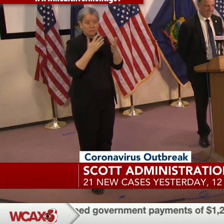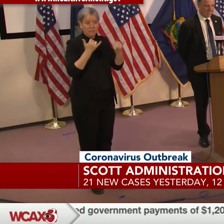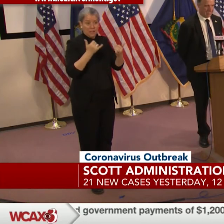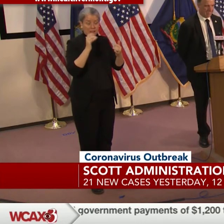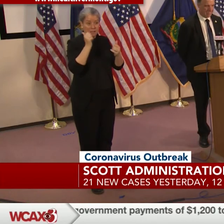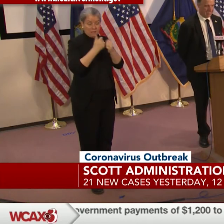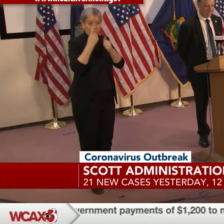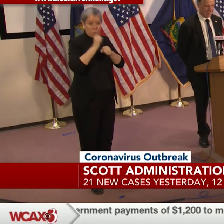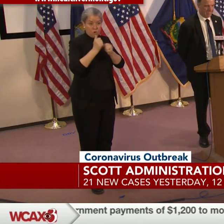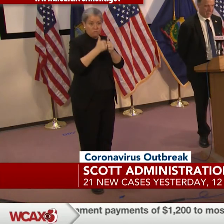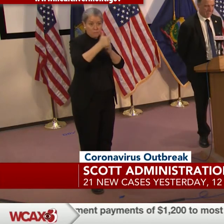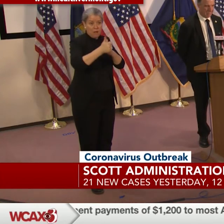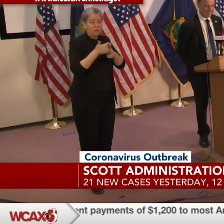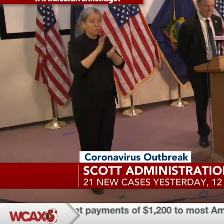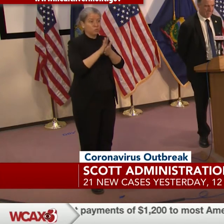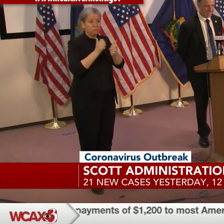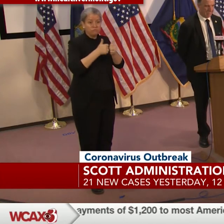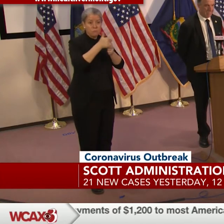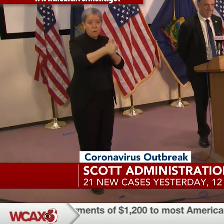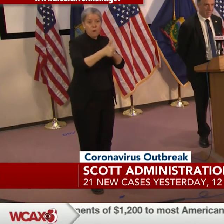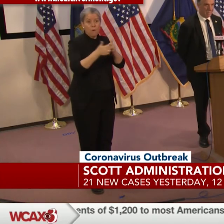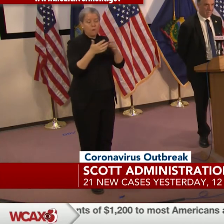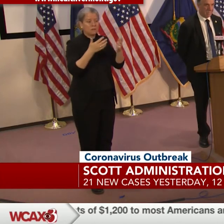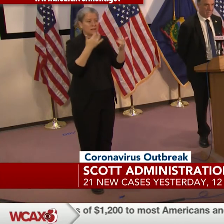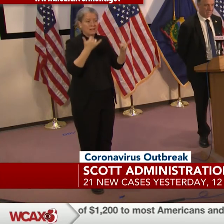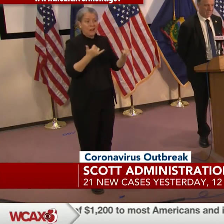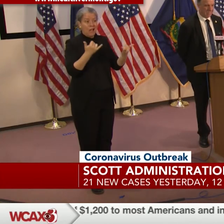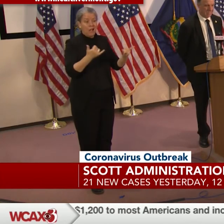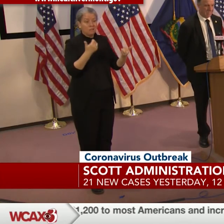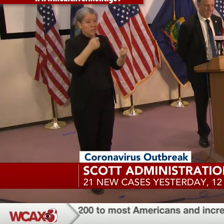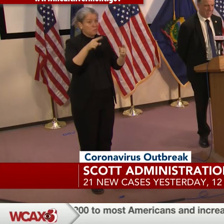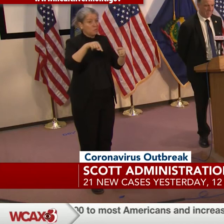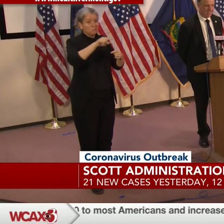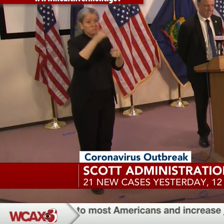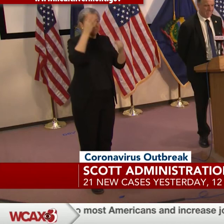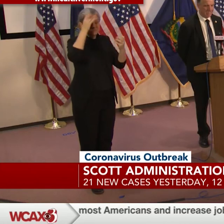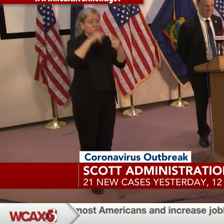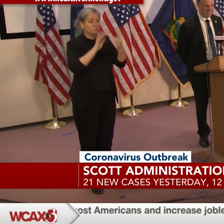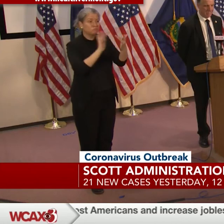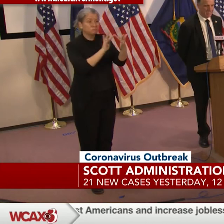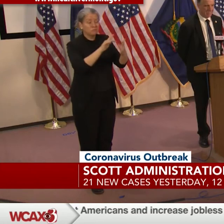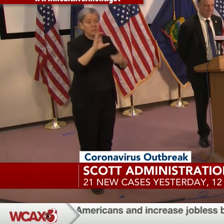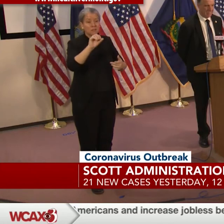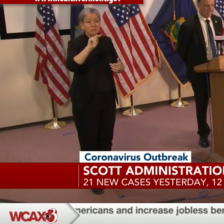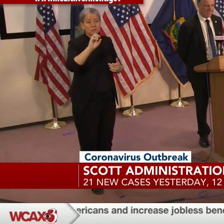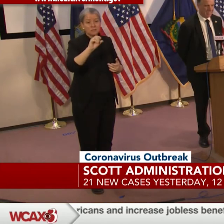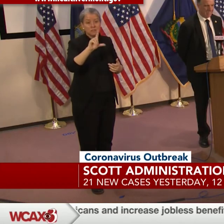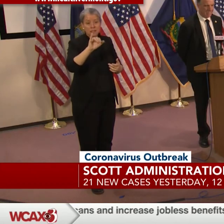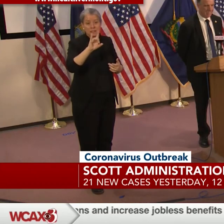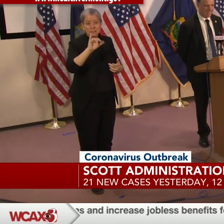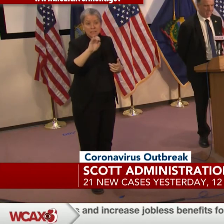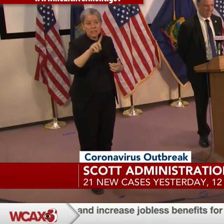underway to maybe use the bully pulpit to talk to Consolidated and